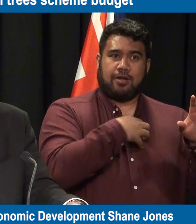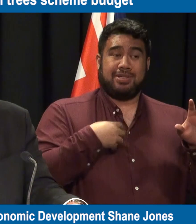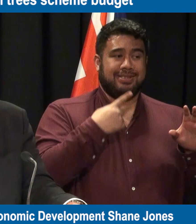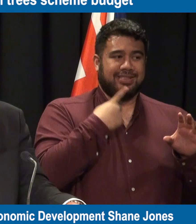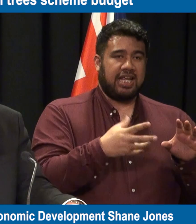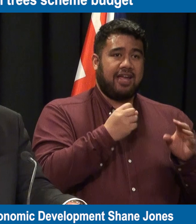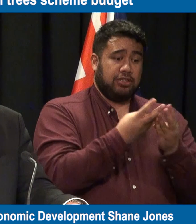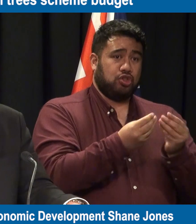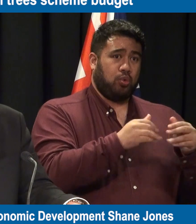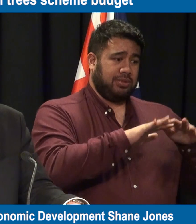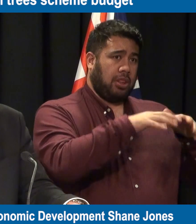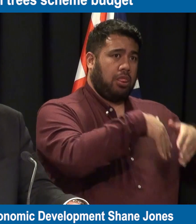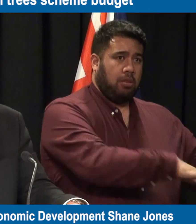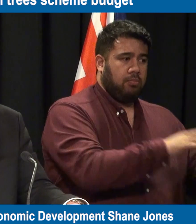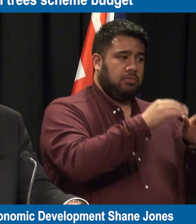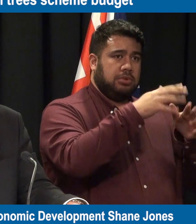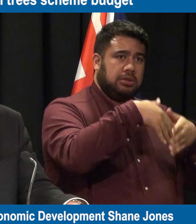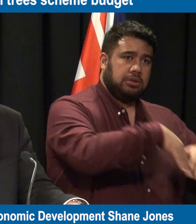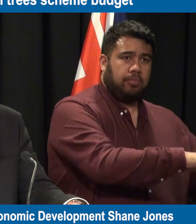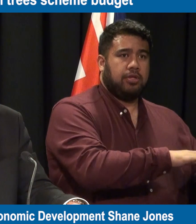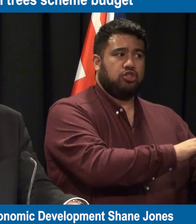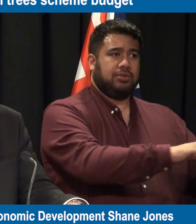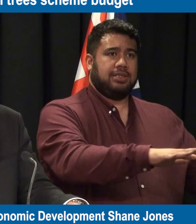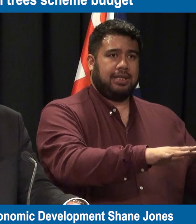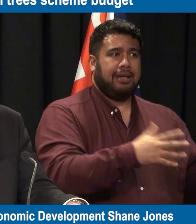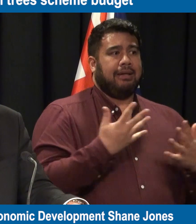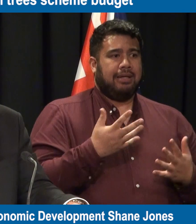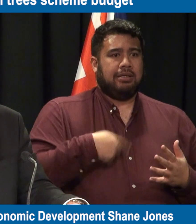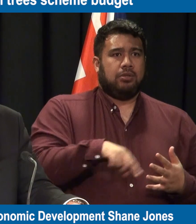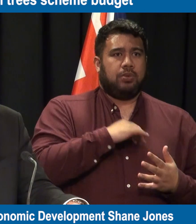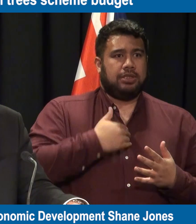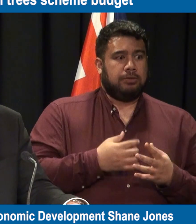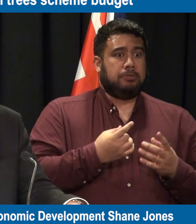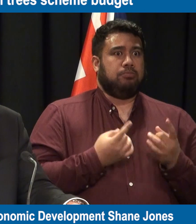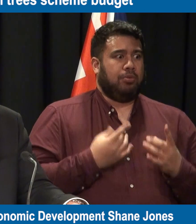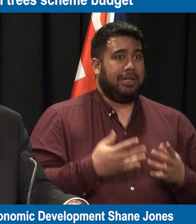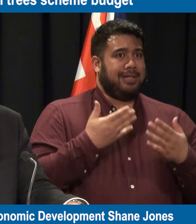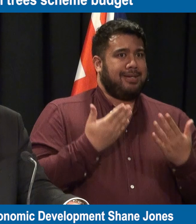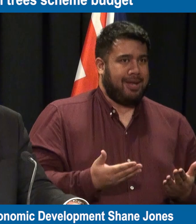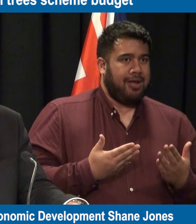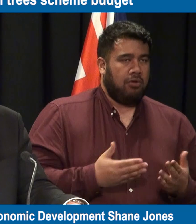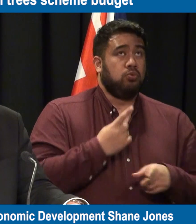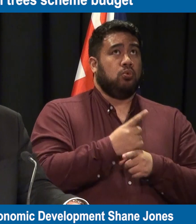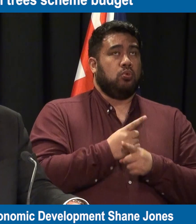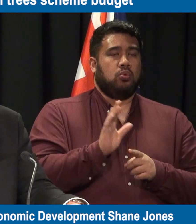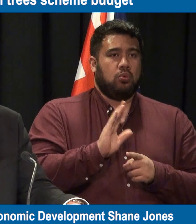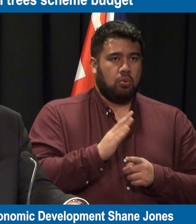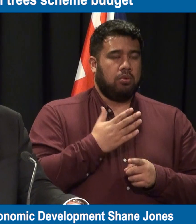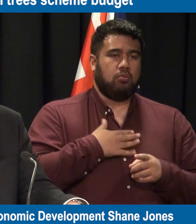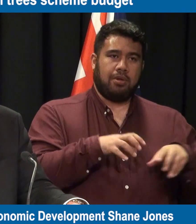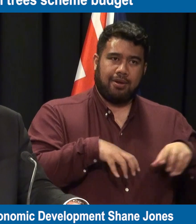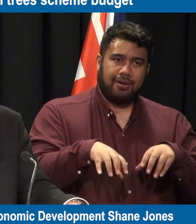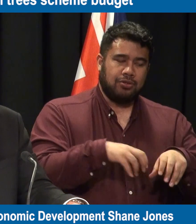is slipping into the ocean, and unless we do something about it, rather than just talking about it, we're going to have an